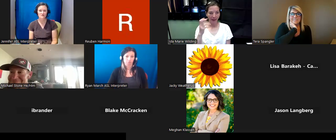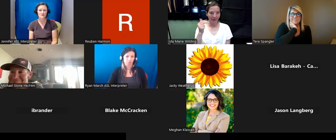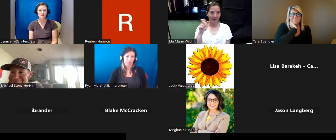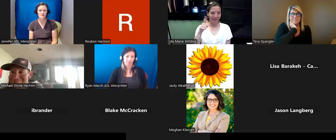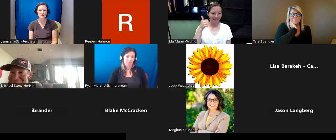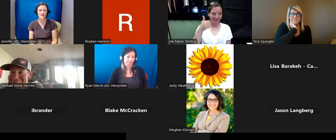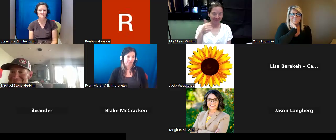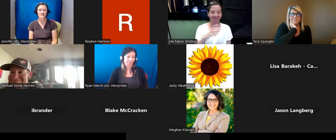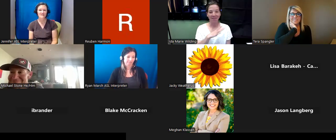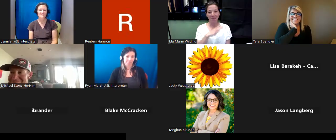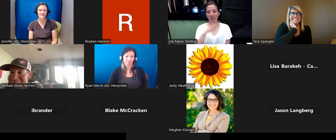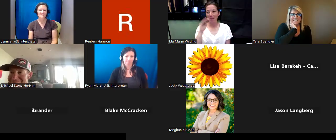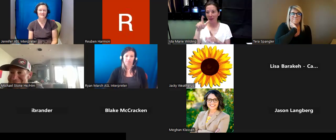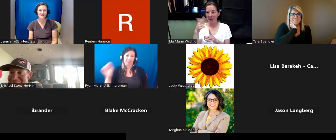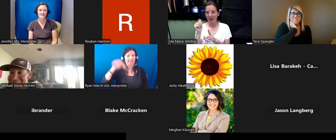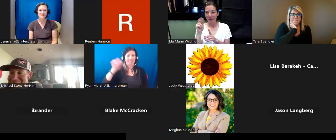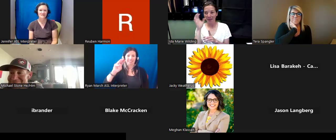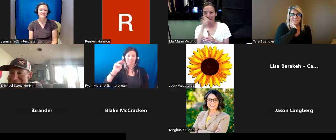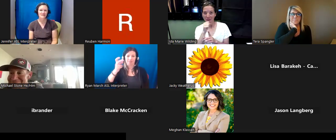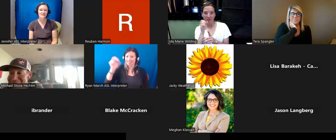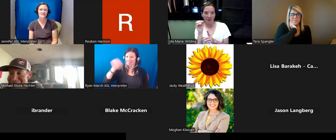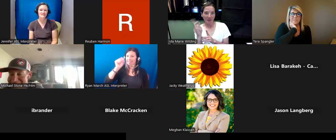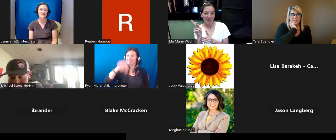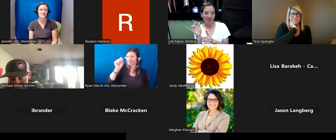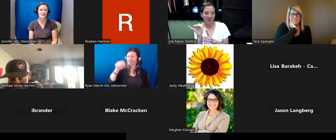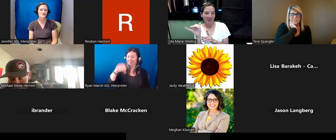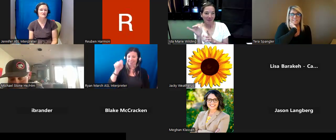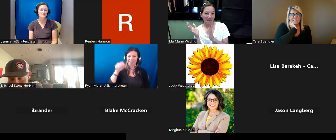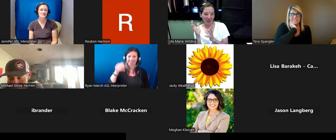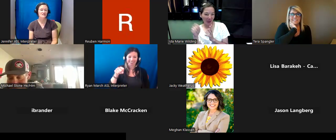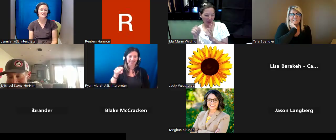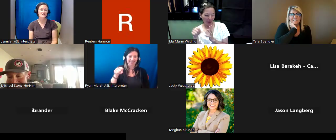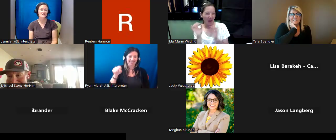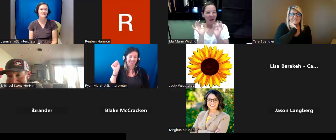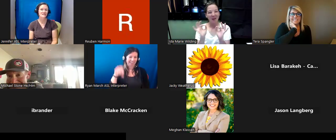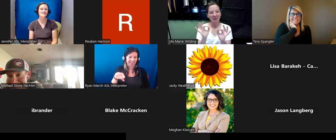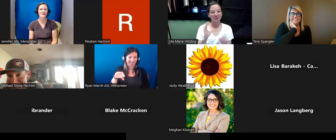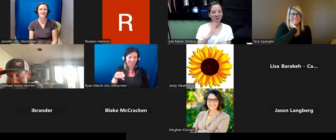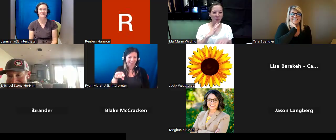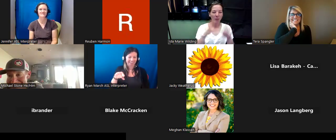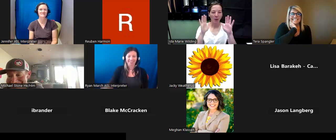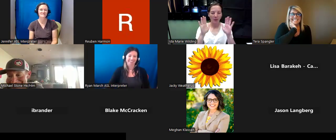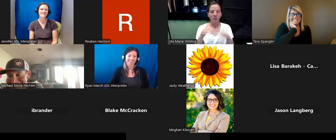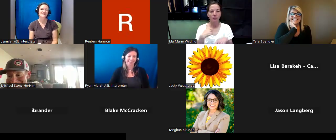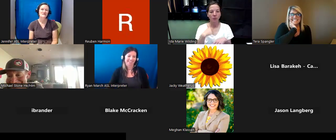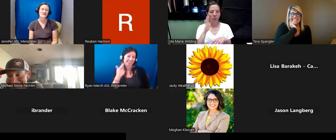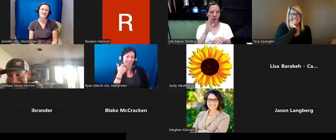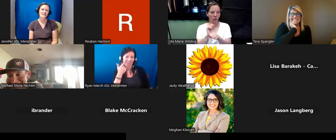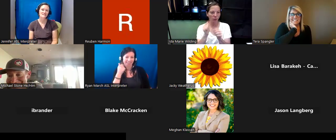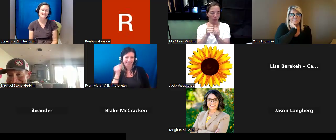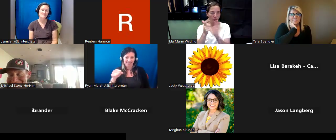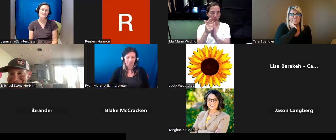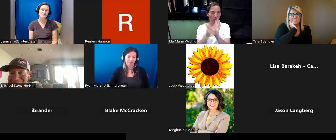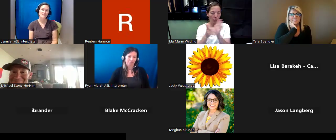Okay, I see your thumb up. Okay. Yes. Yes. Okay, Megan, I'm assuming we're good too. Yes. Okay.